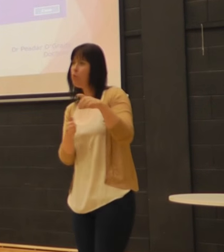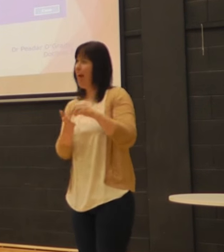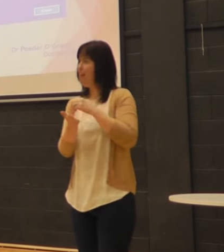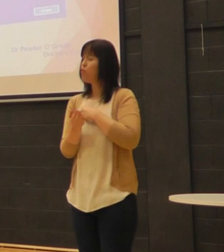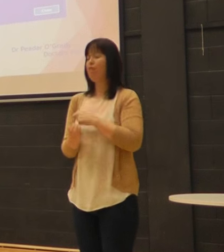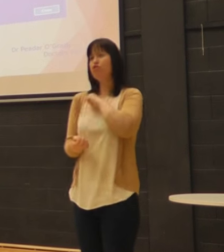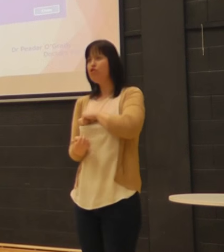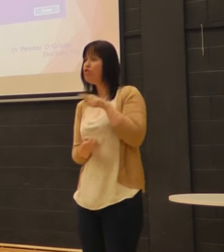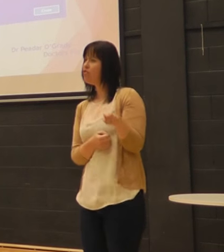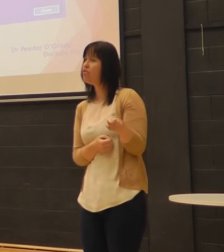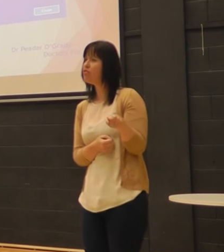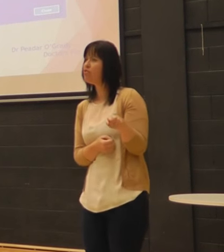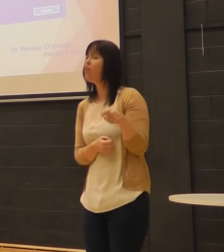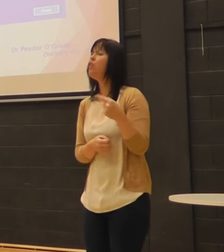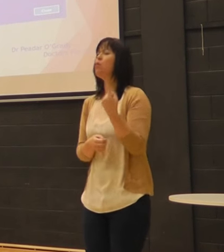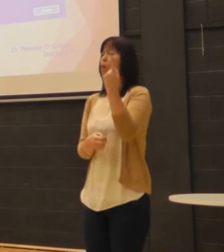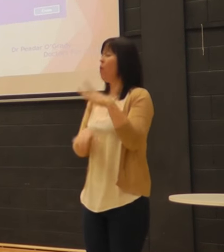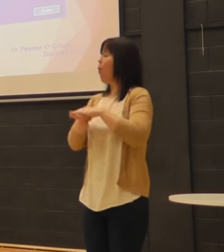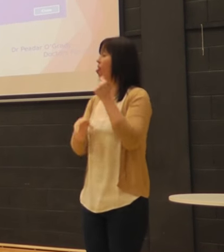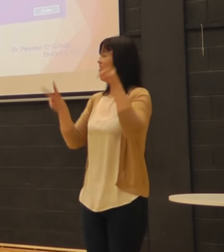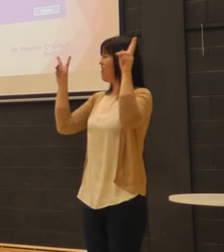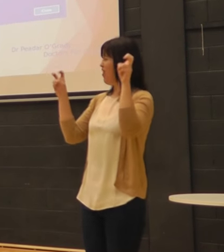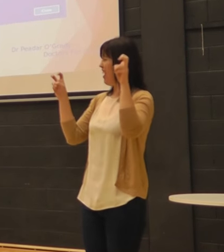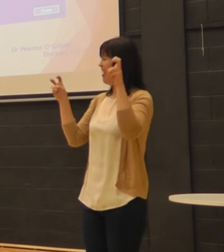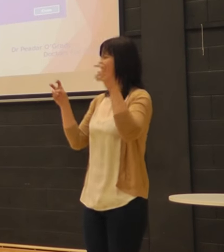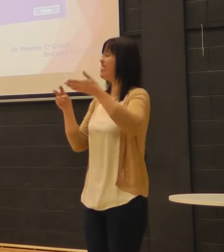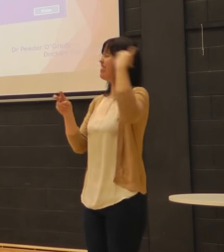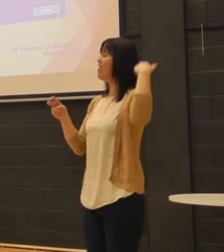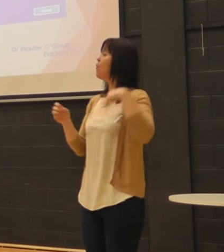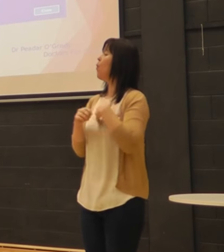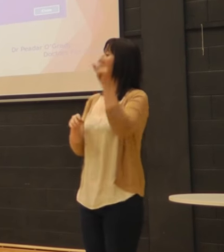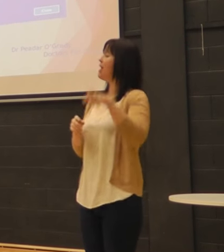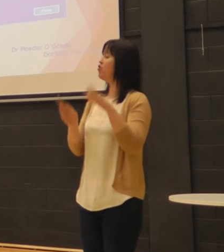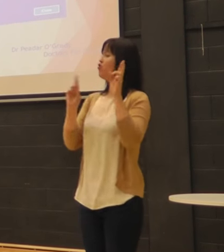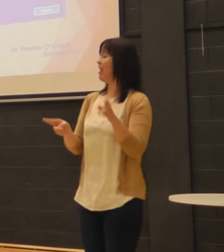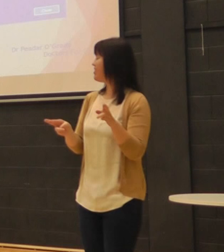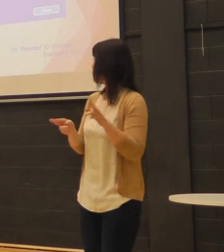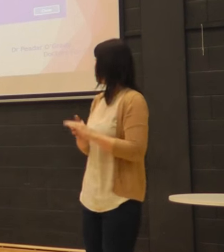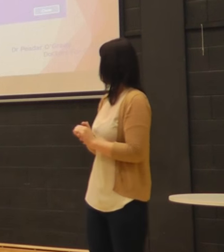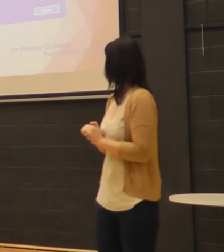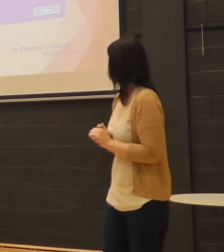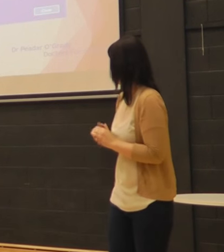trust. There is an old expression in the patient rights.